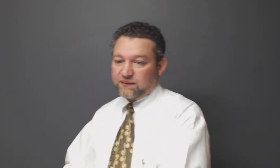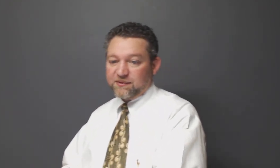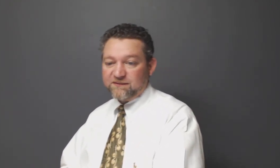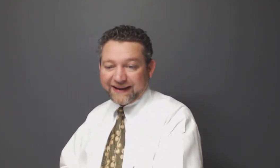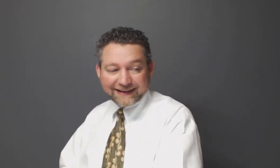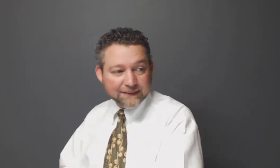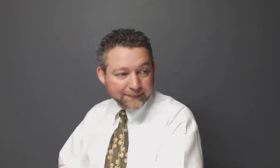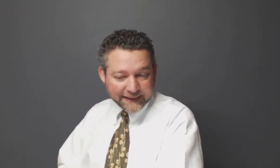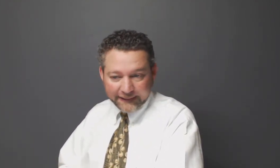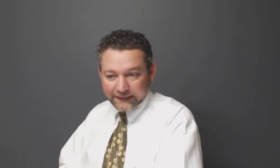from the violent man